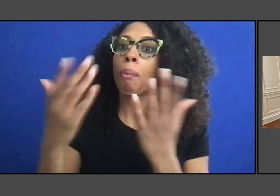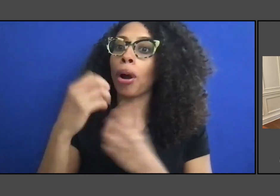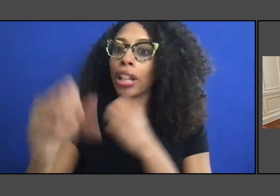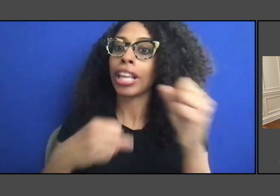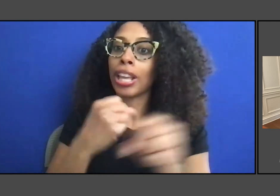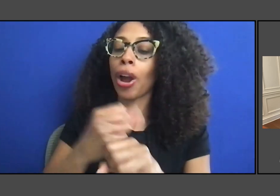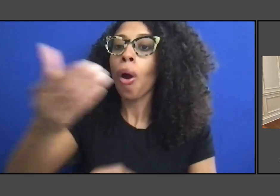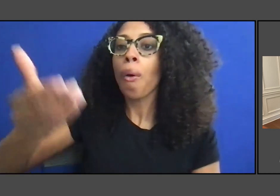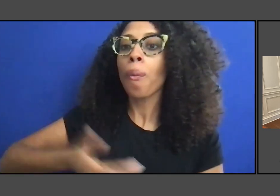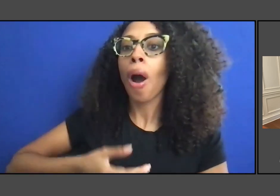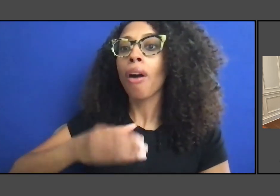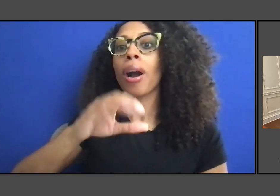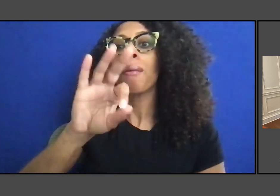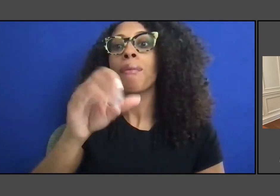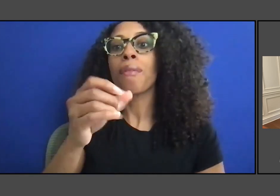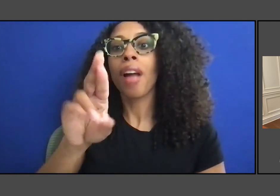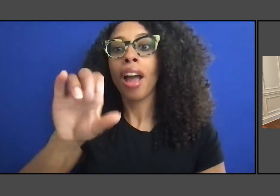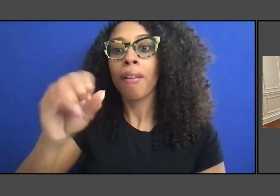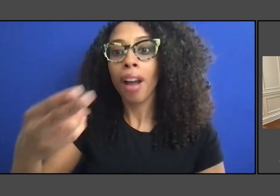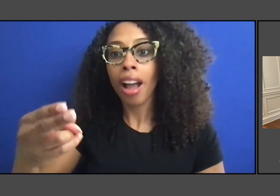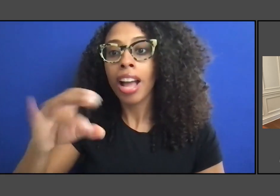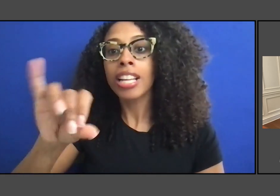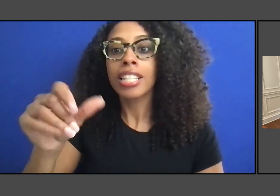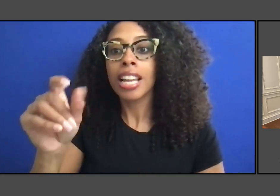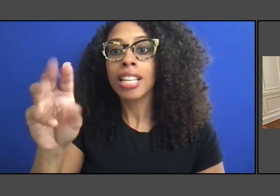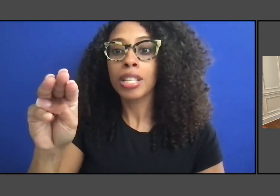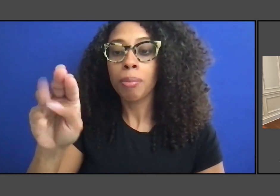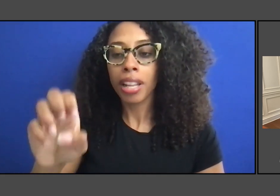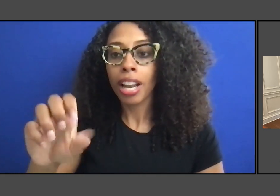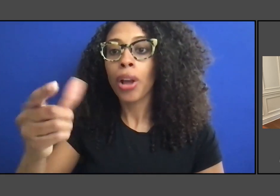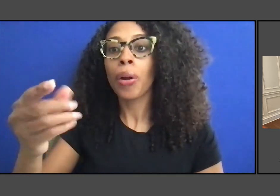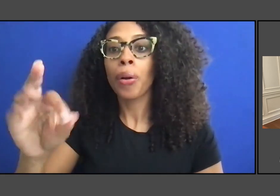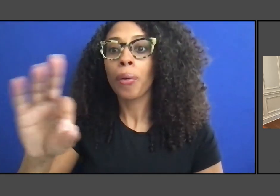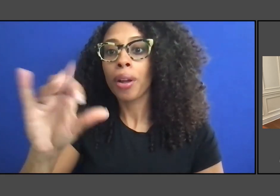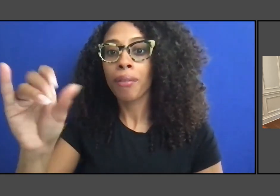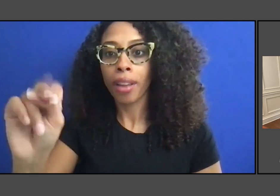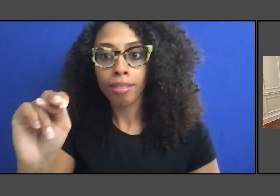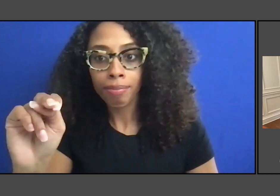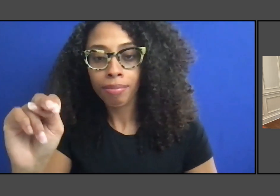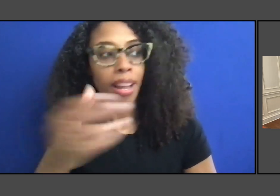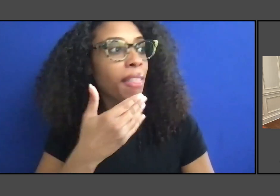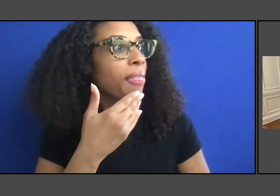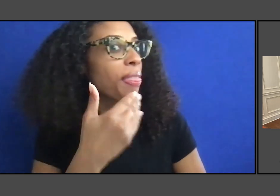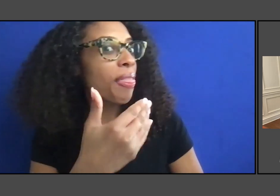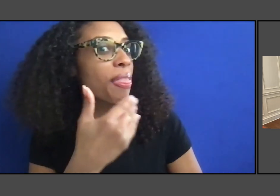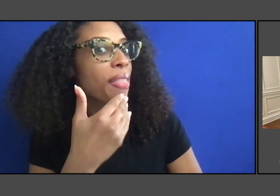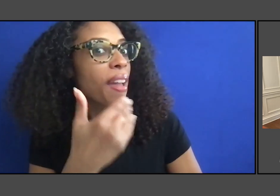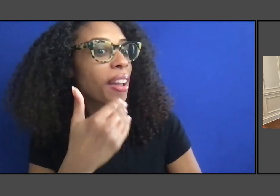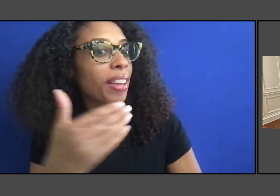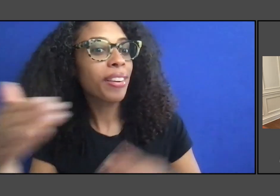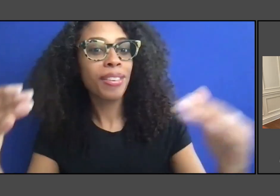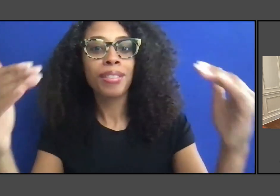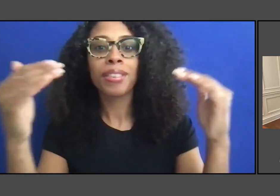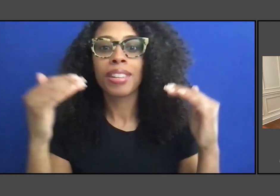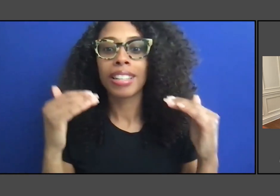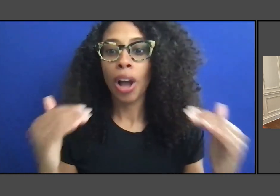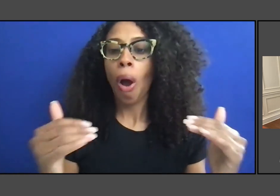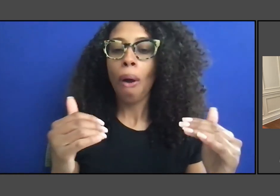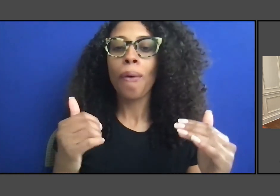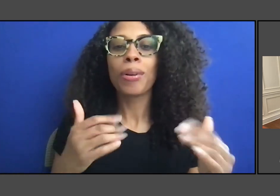Griffin. Thank you. So Esperanza. Glad to be here. Oh, so happy you're